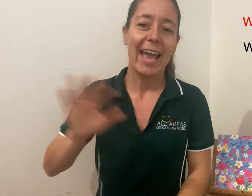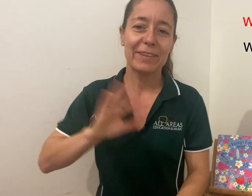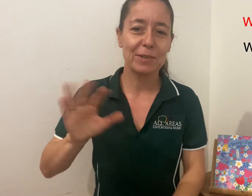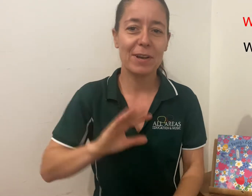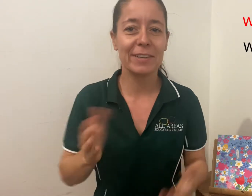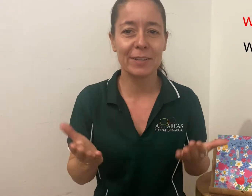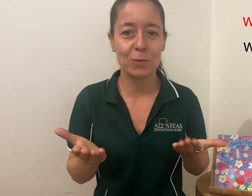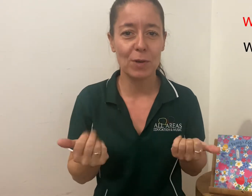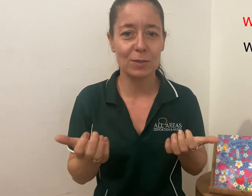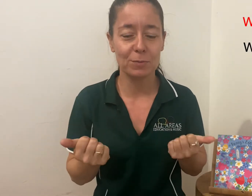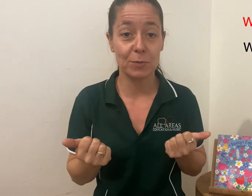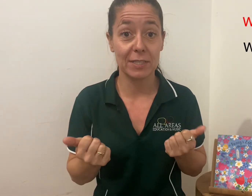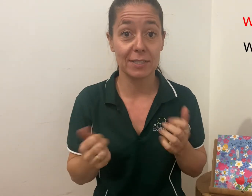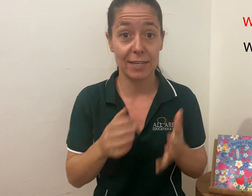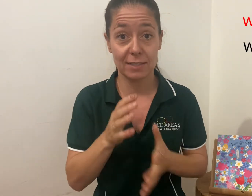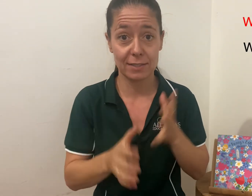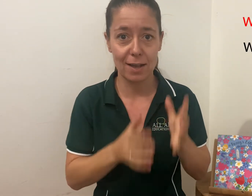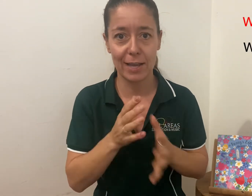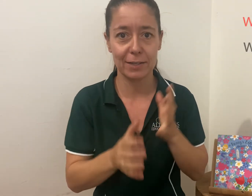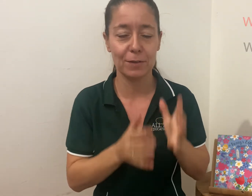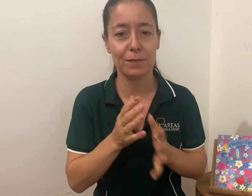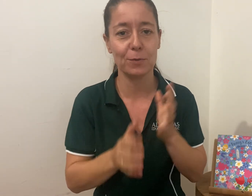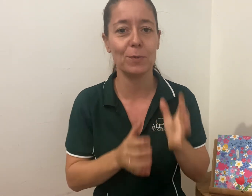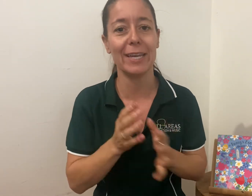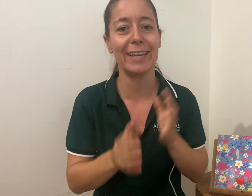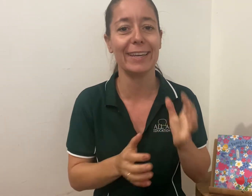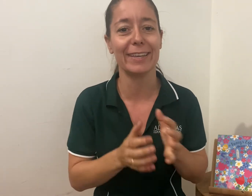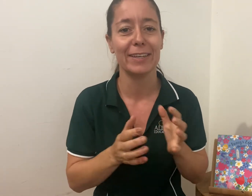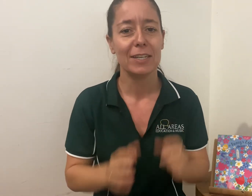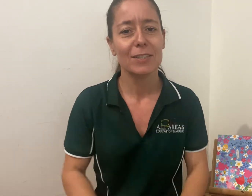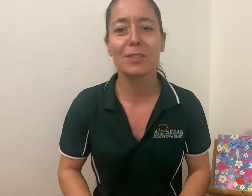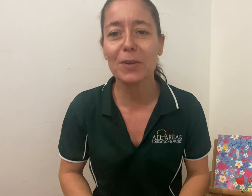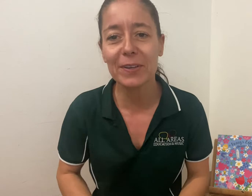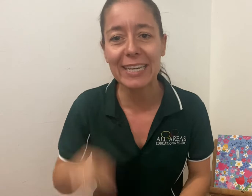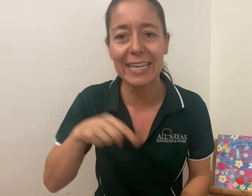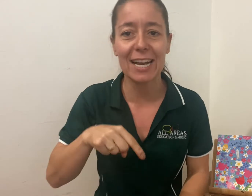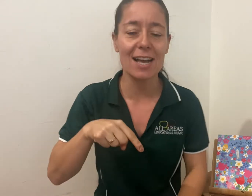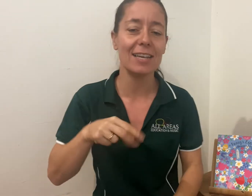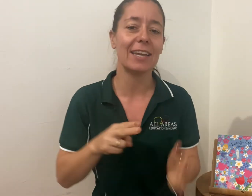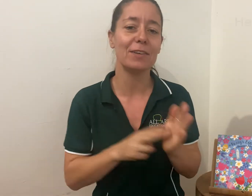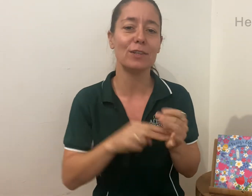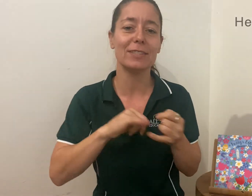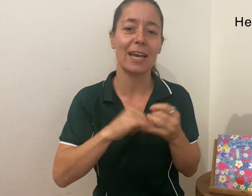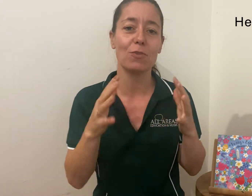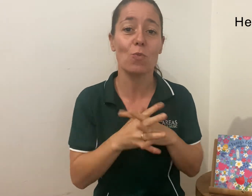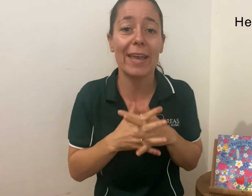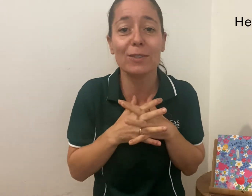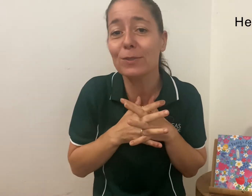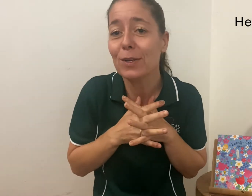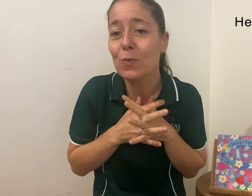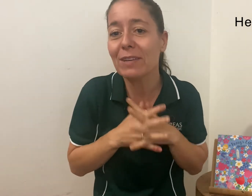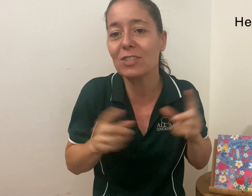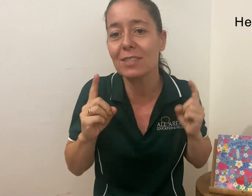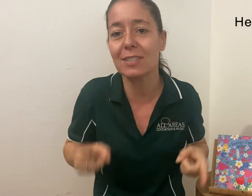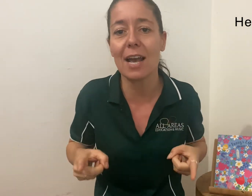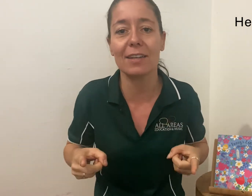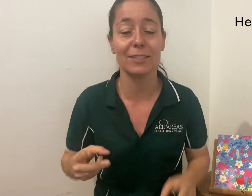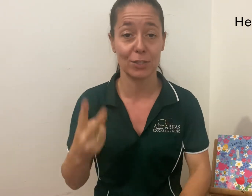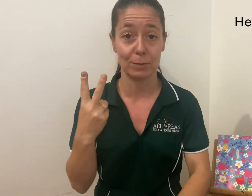Hey everyone, welcome to Wednesday's Sign of the Week. So here in New South Wales, we've just started term